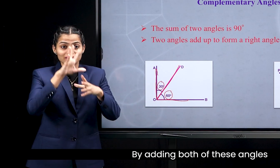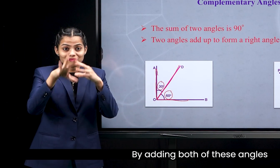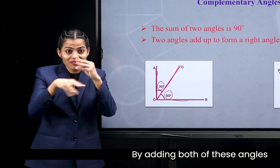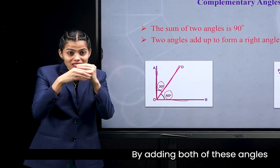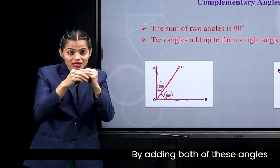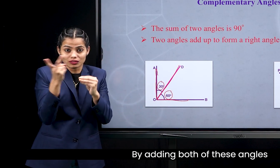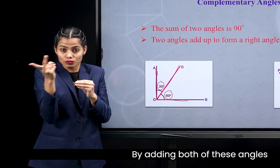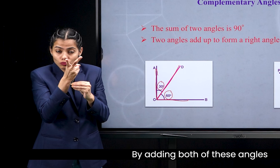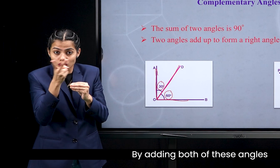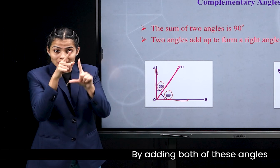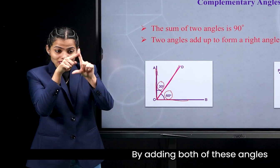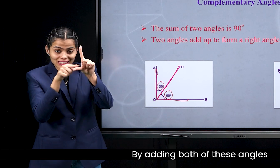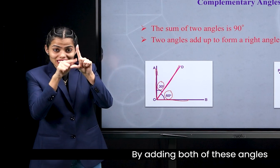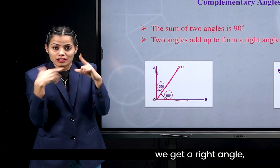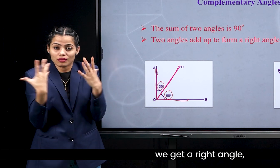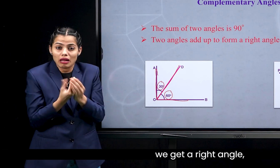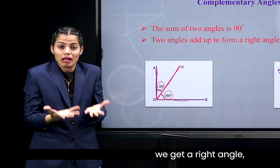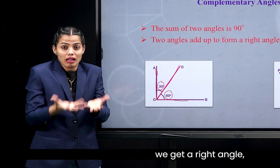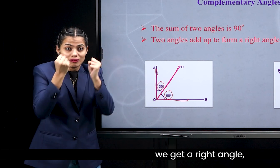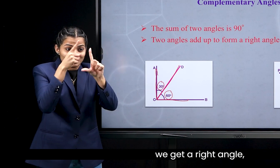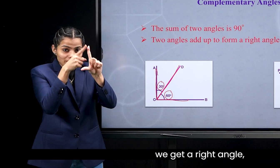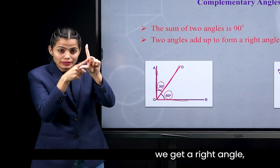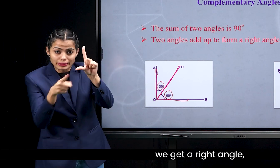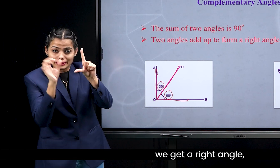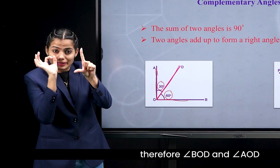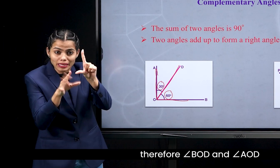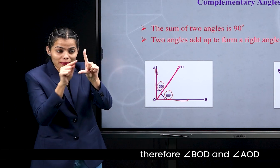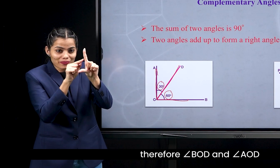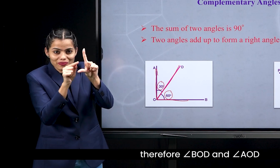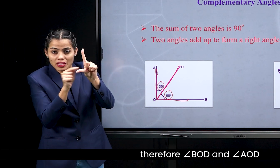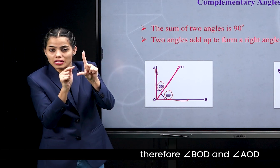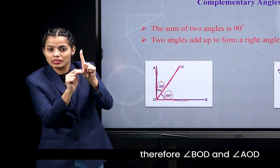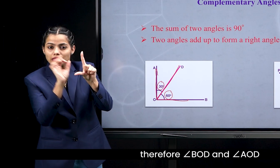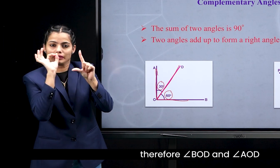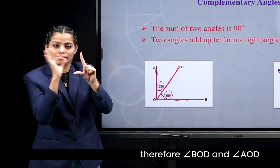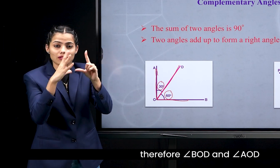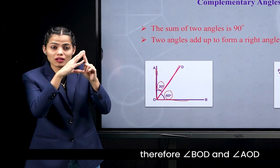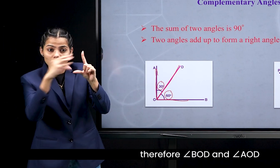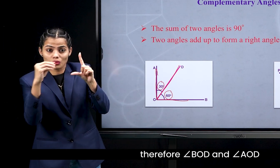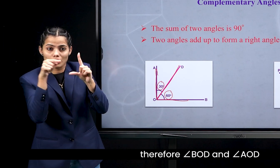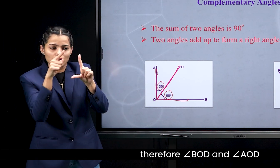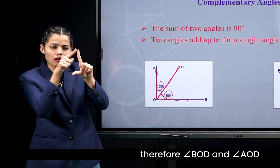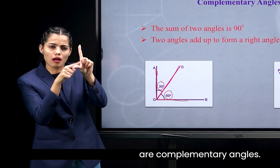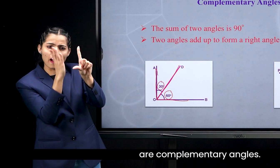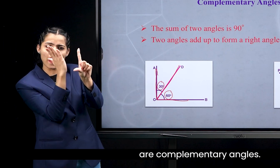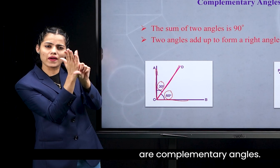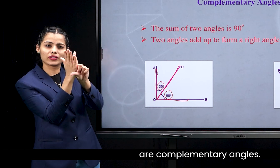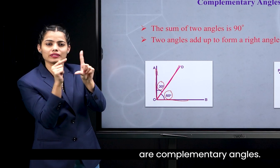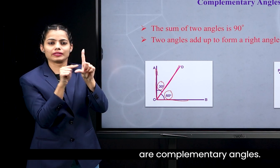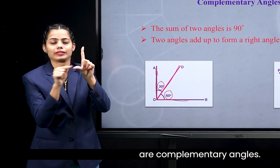By adding both of these angles, we get a right angle. Therefore, angle BOD and angle AOD are complementary